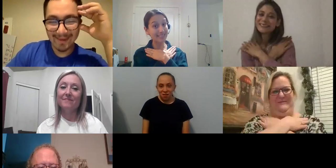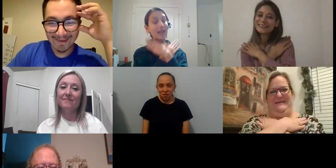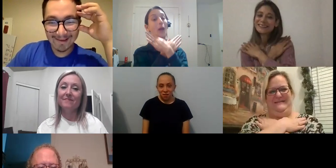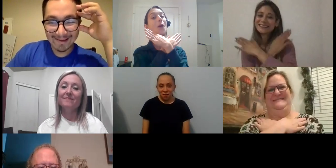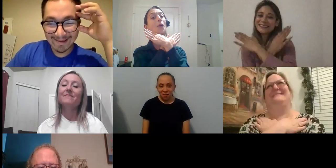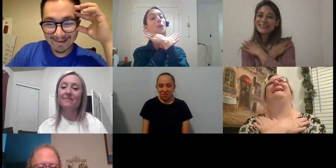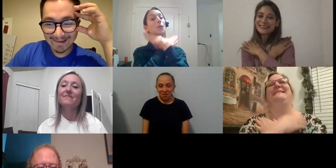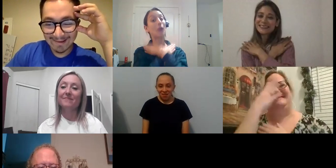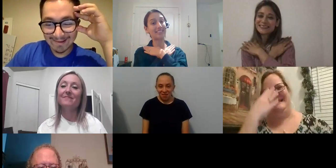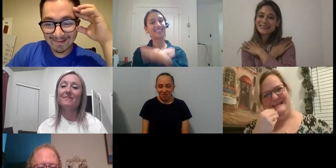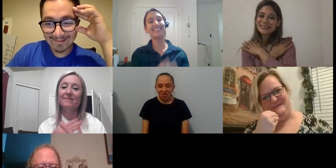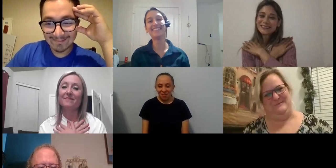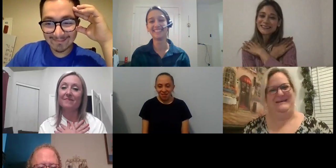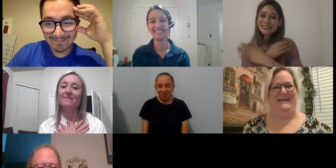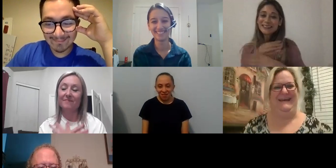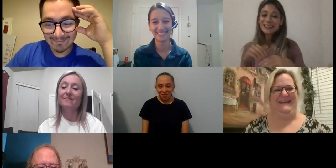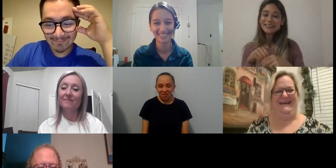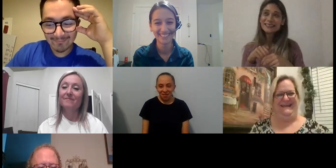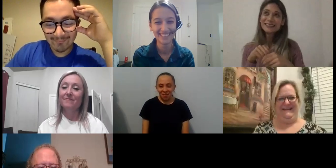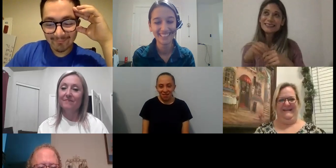rest. Rest. Sleep.